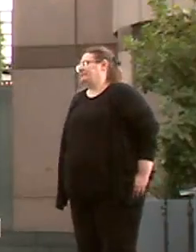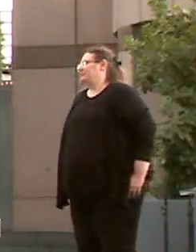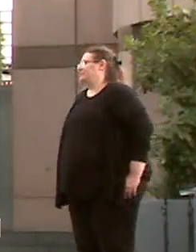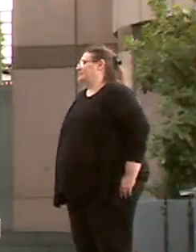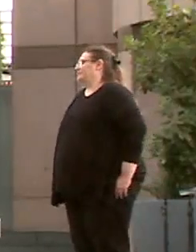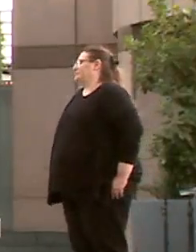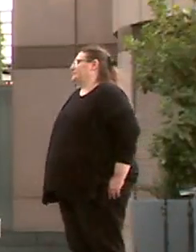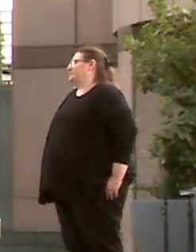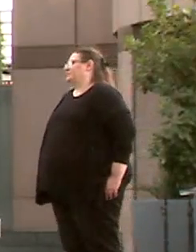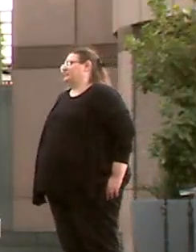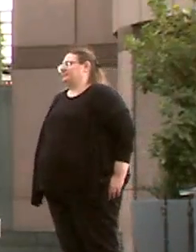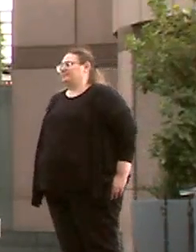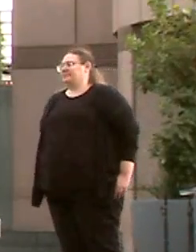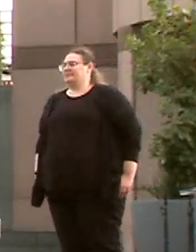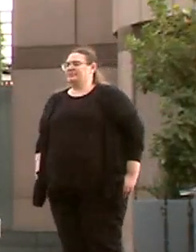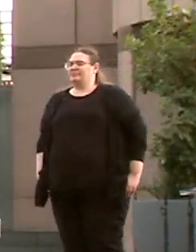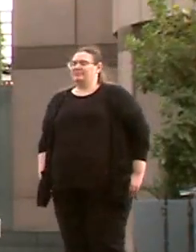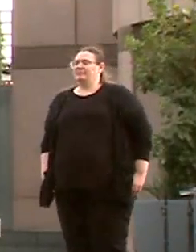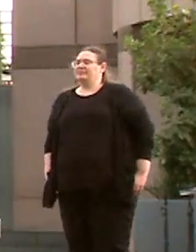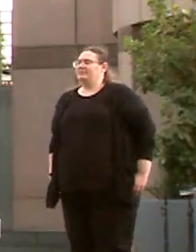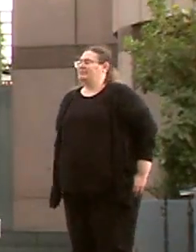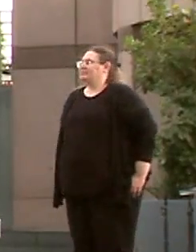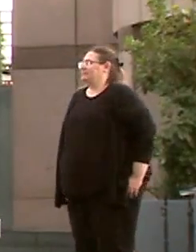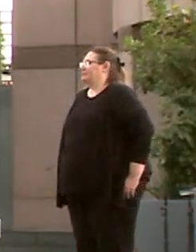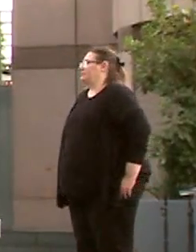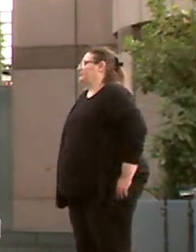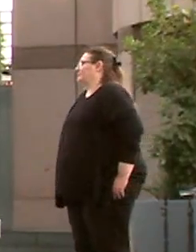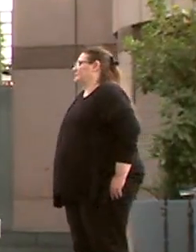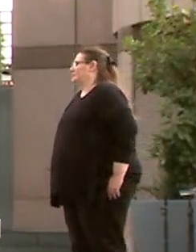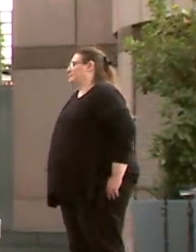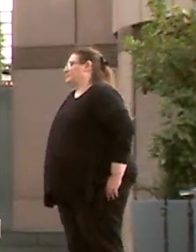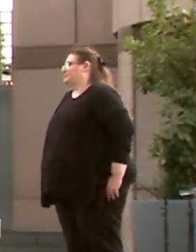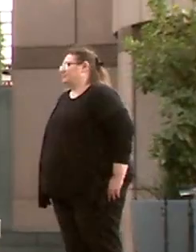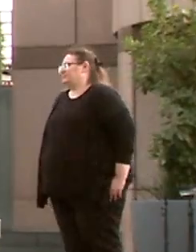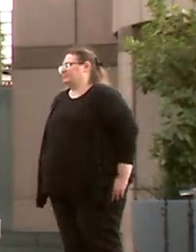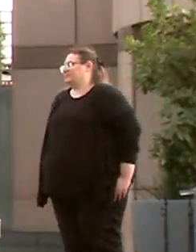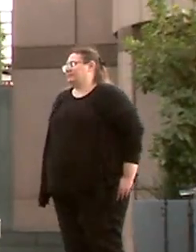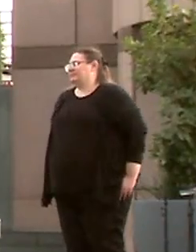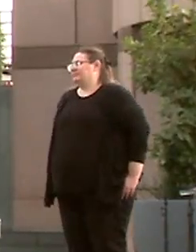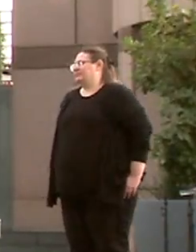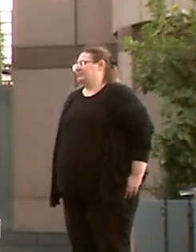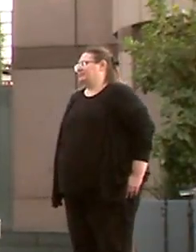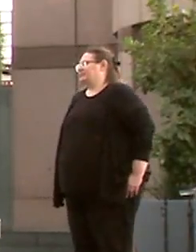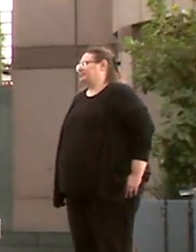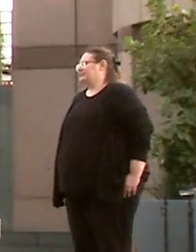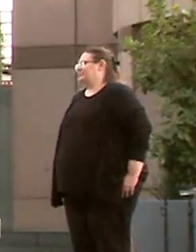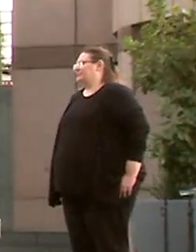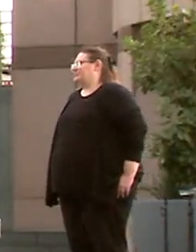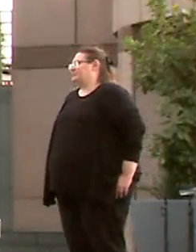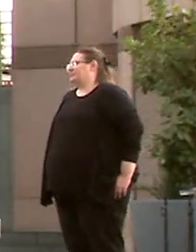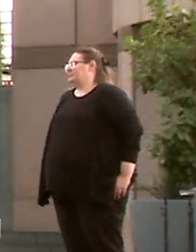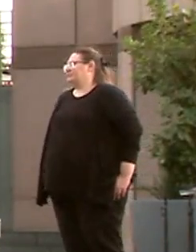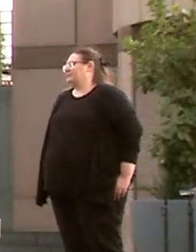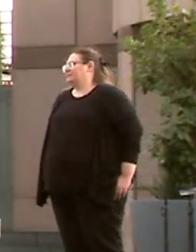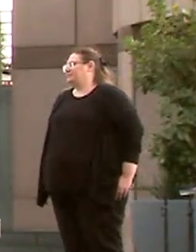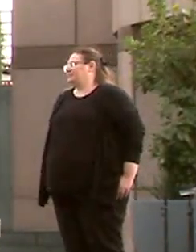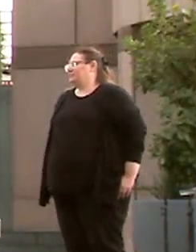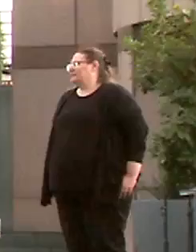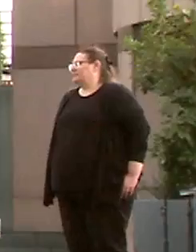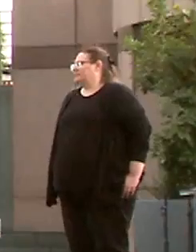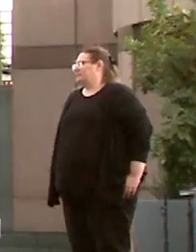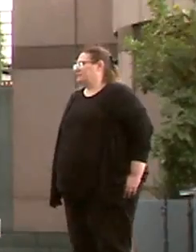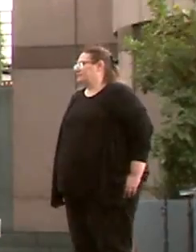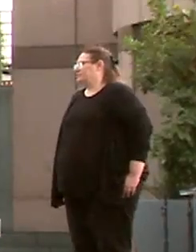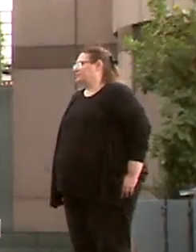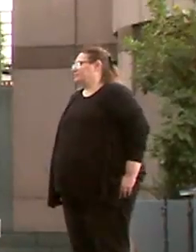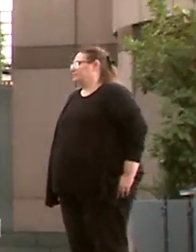community you're not a part of, or someone who's living in, I don't know, ancient Egypt, or, you know, turn of the